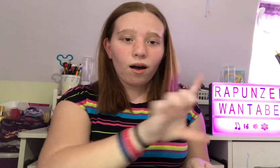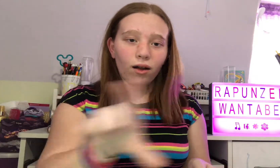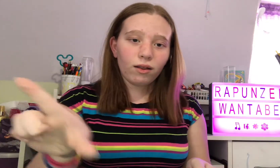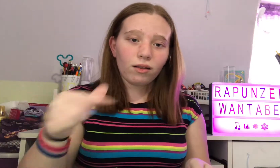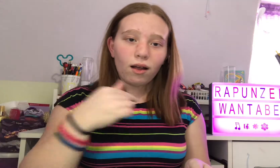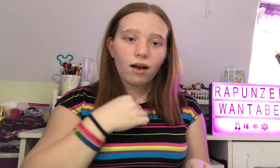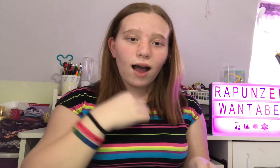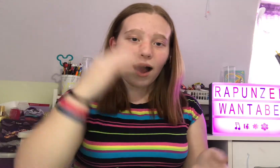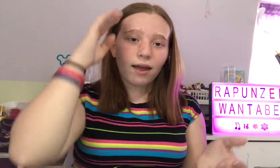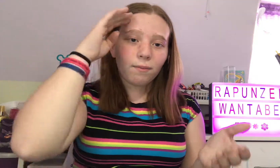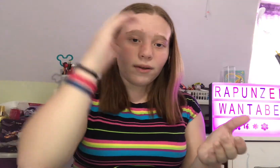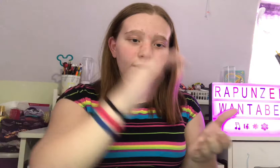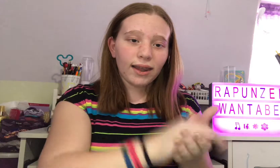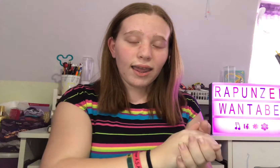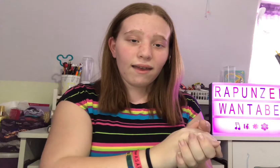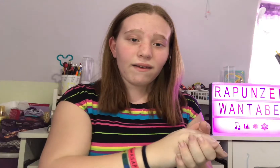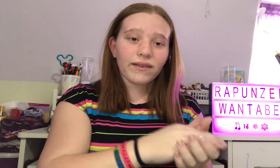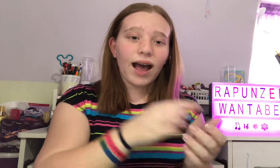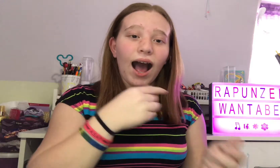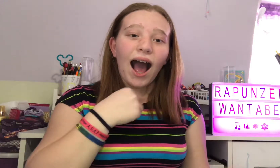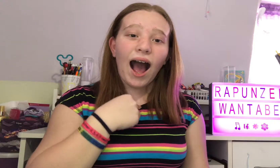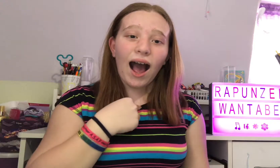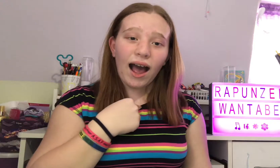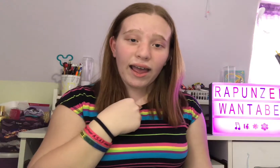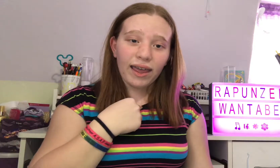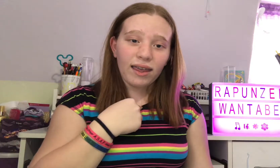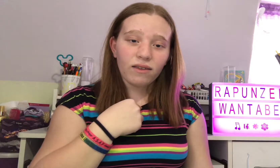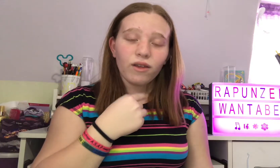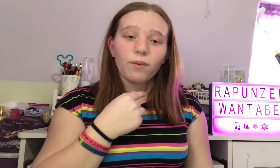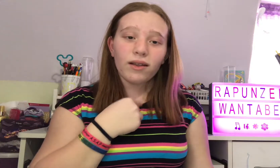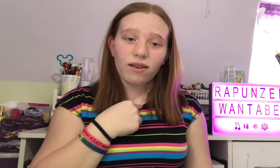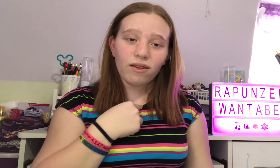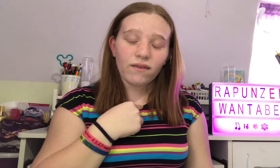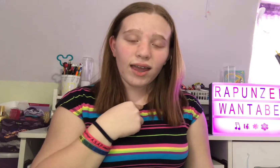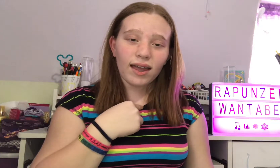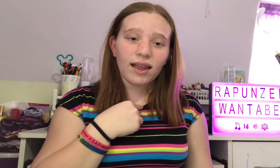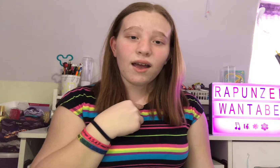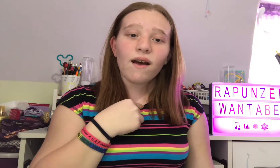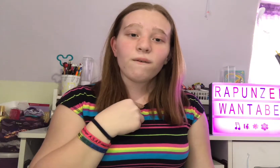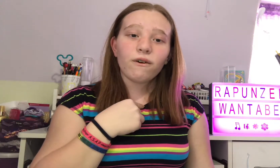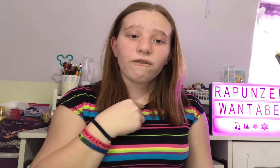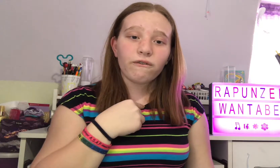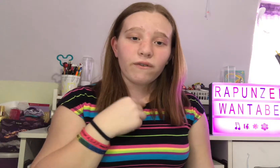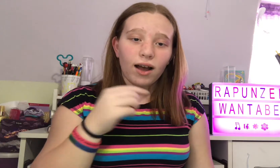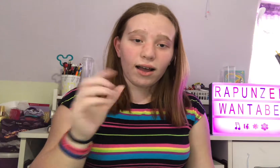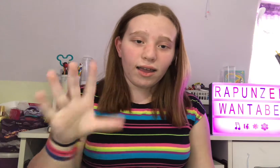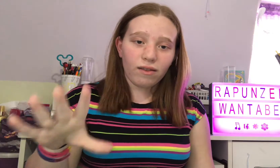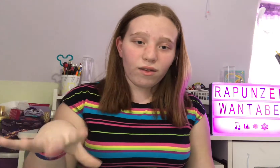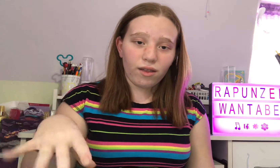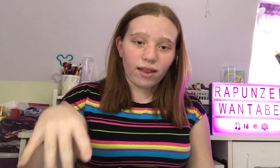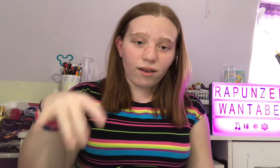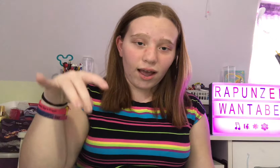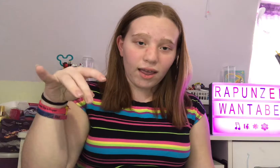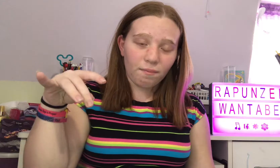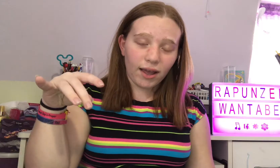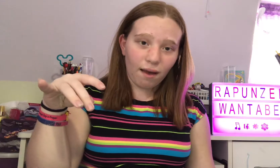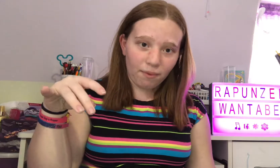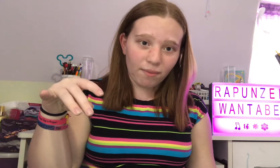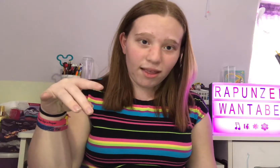all along, I believe I, so you point to yourself again, will find, so then you kind of pick up something,